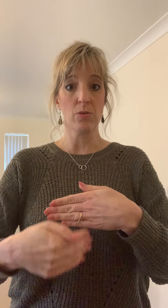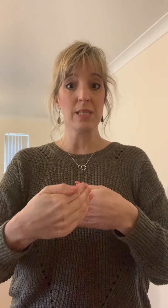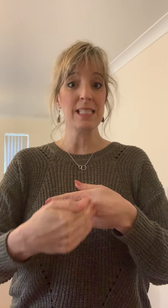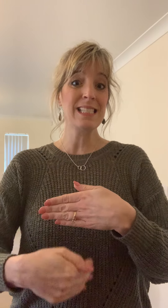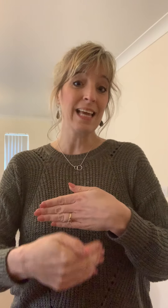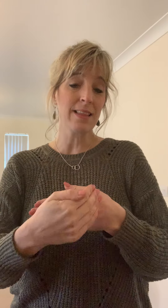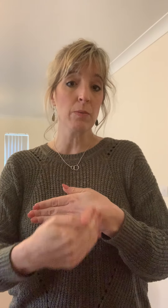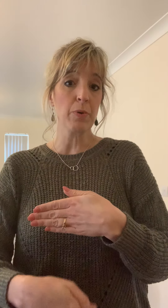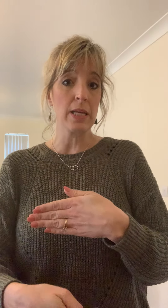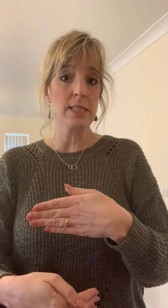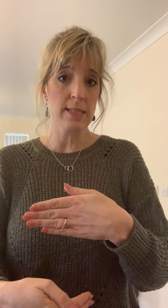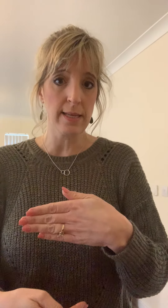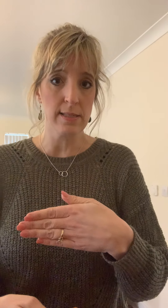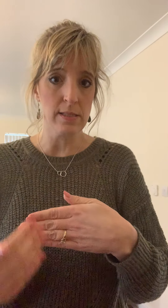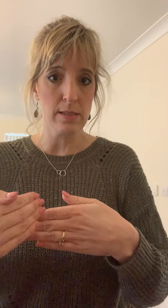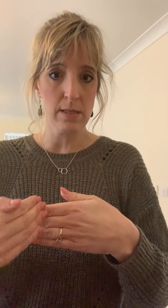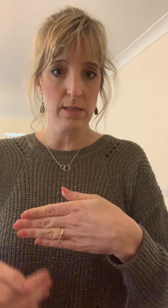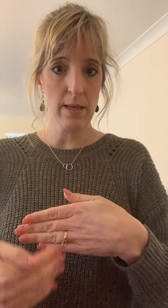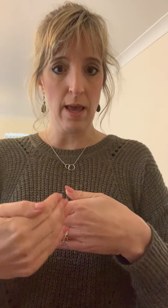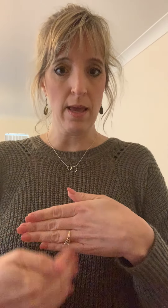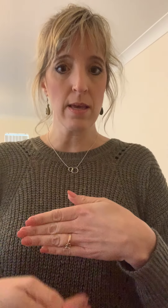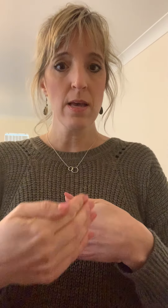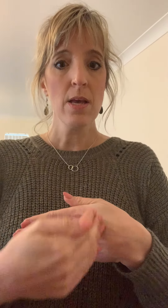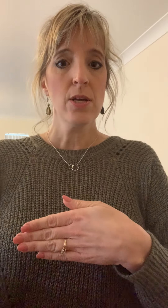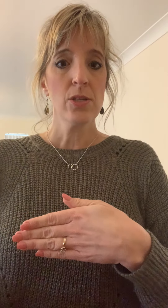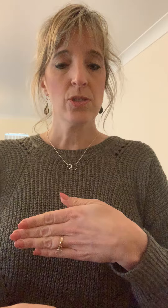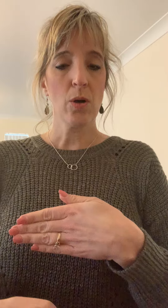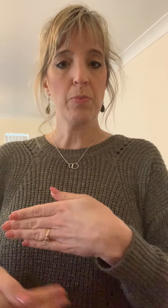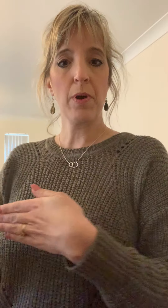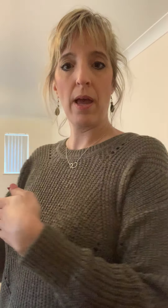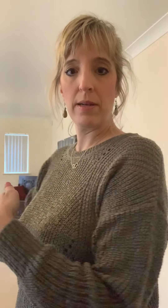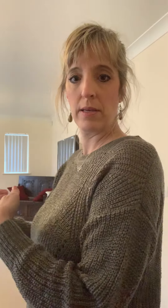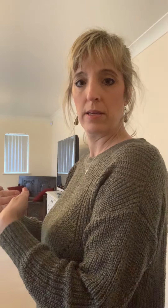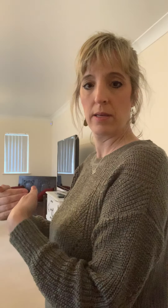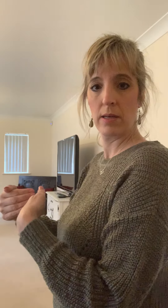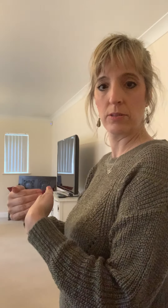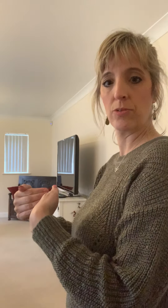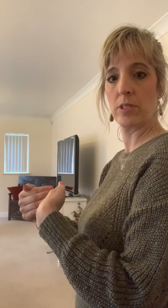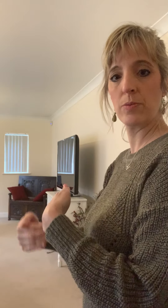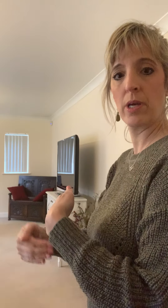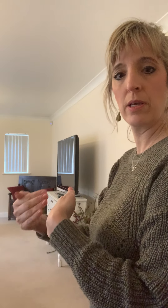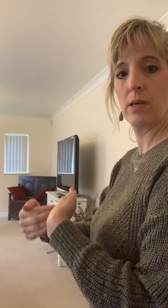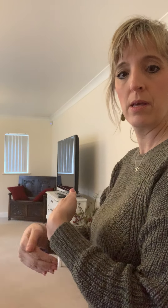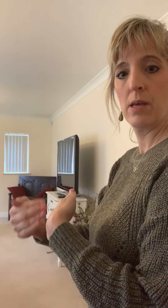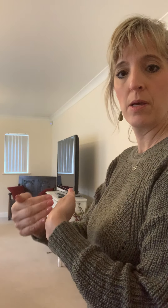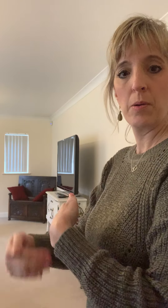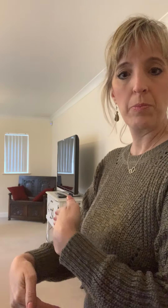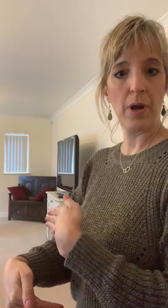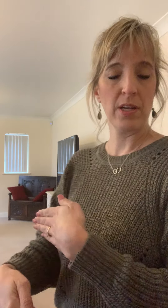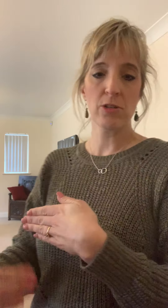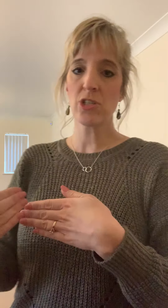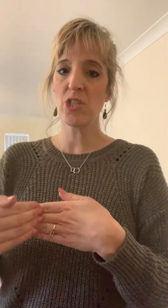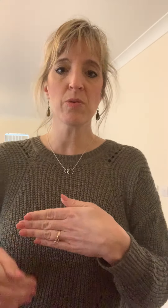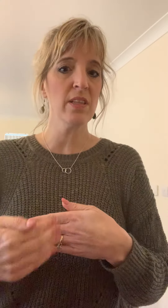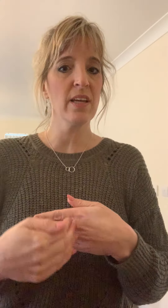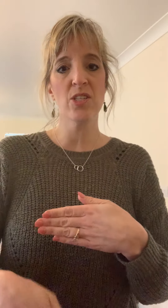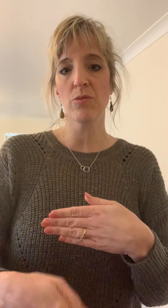this is like the bread slices, okay? So bread, I'll do it this way. Bread, you just do it like 2 or